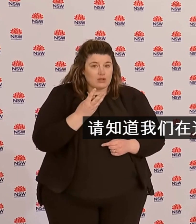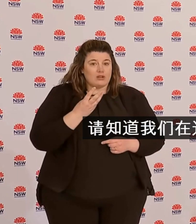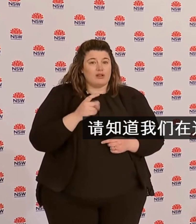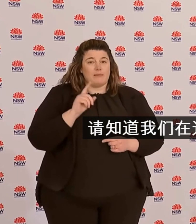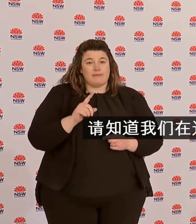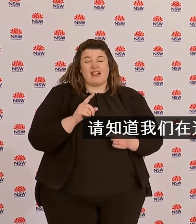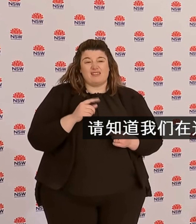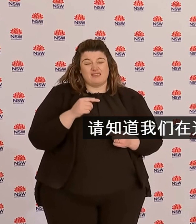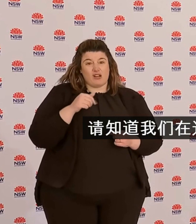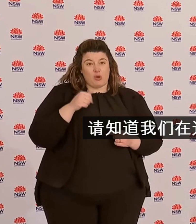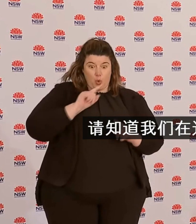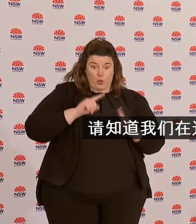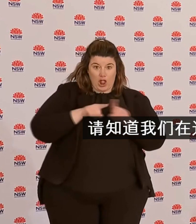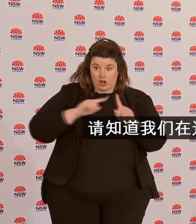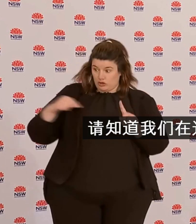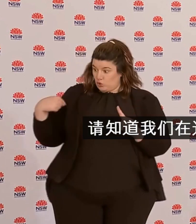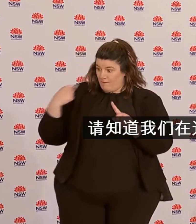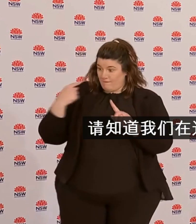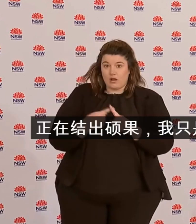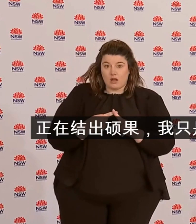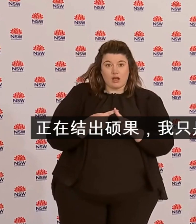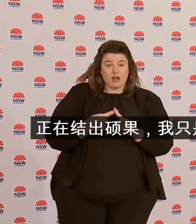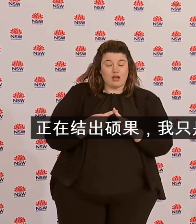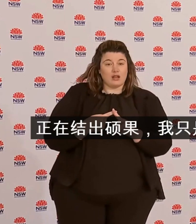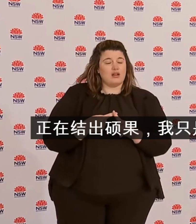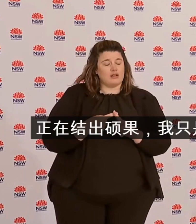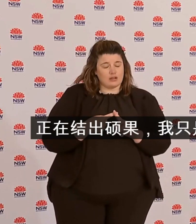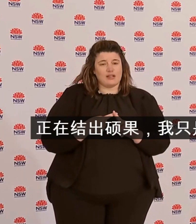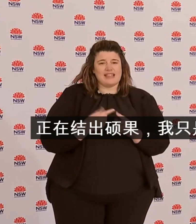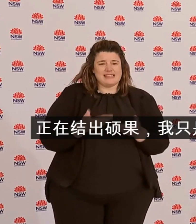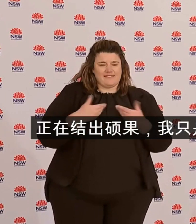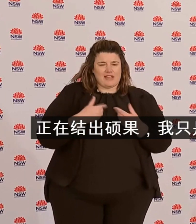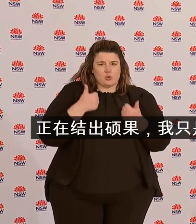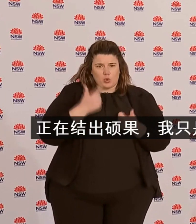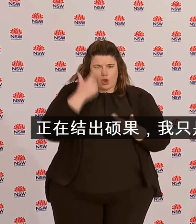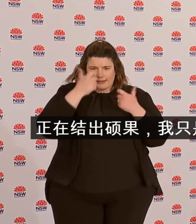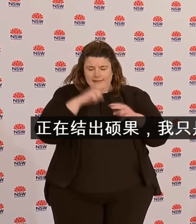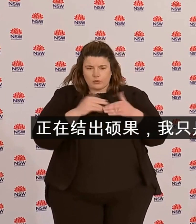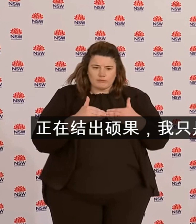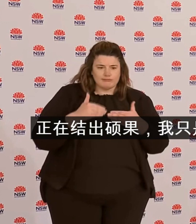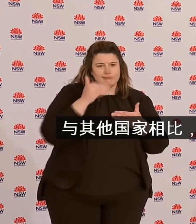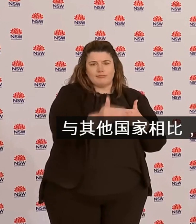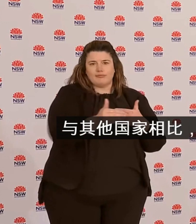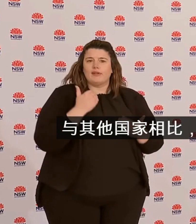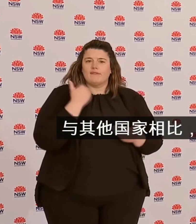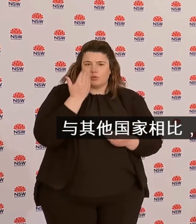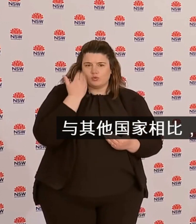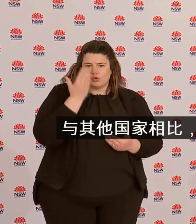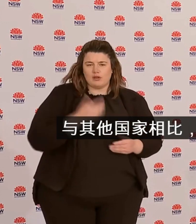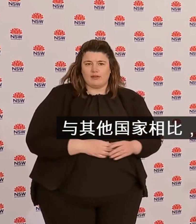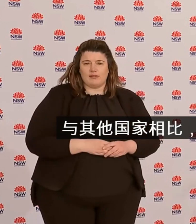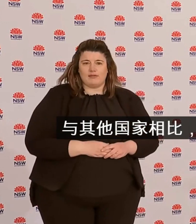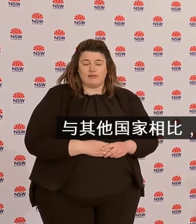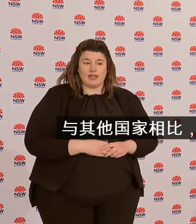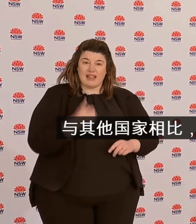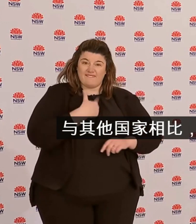know that our learnings and what we've been through in the last few weeks is bearing serious fruit. And I just ask anybody to look anywhere else in the world. With